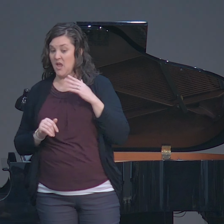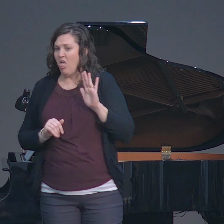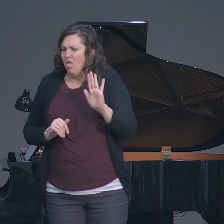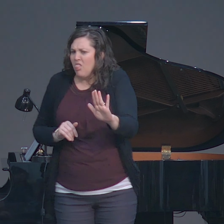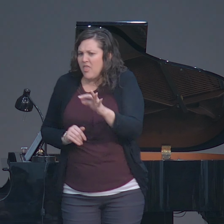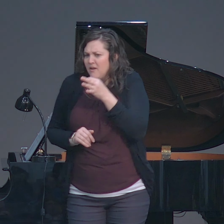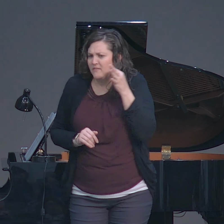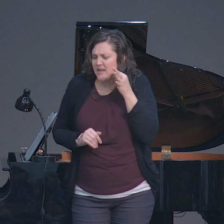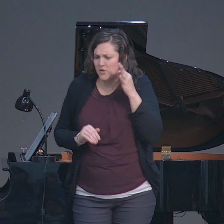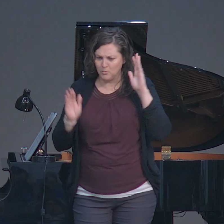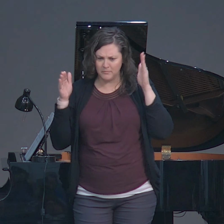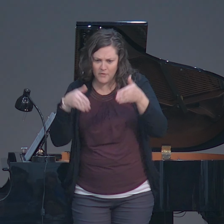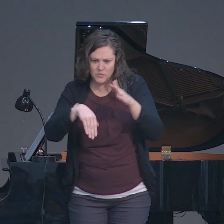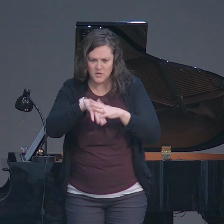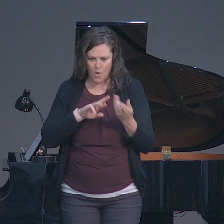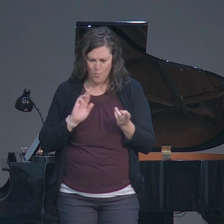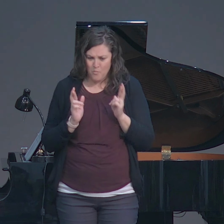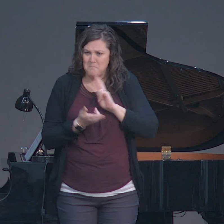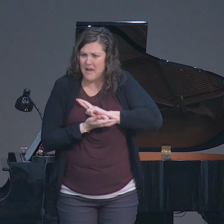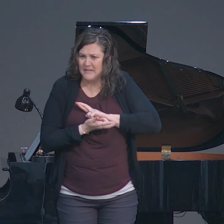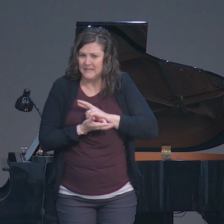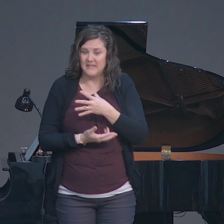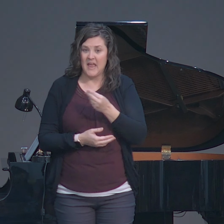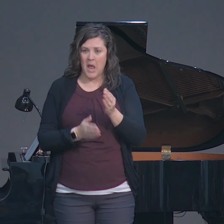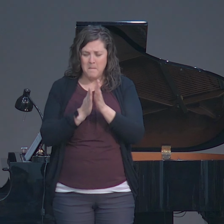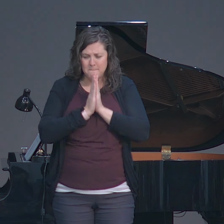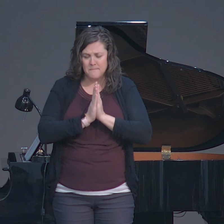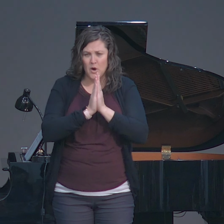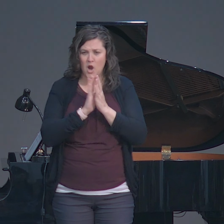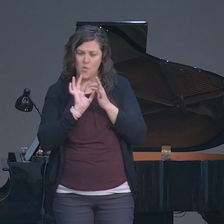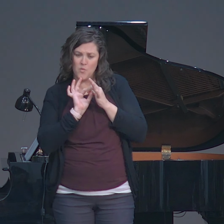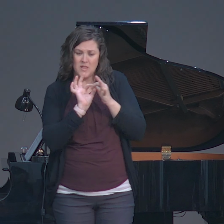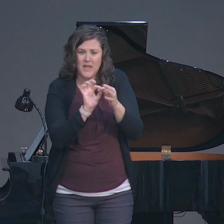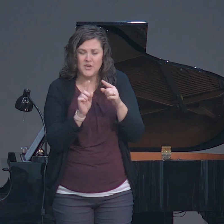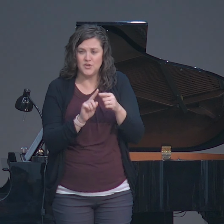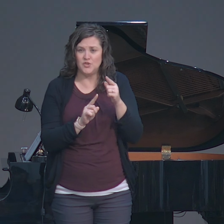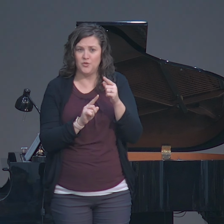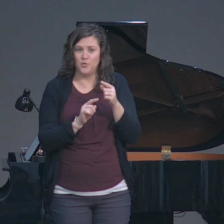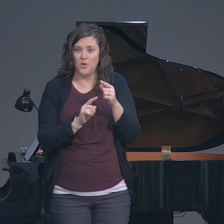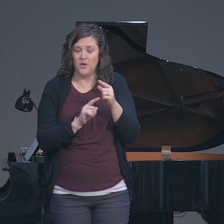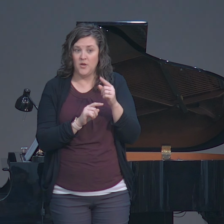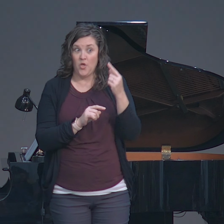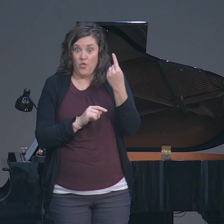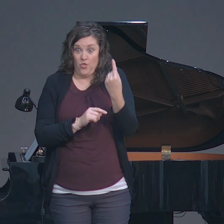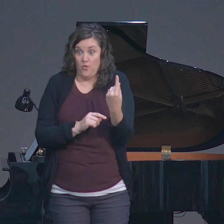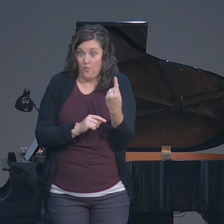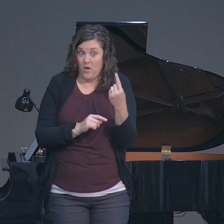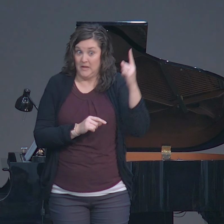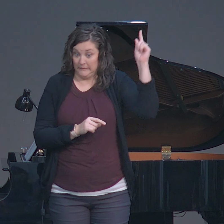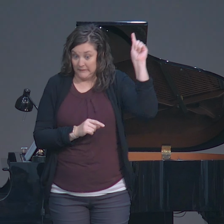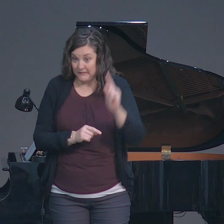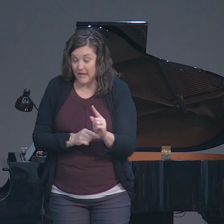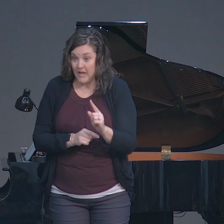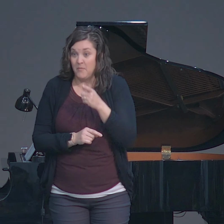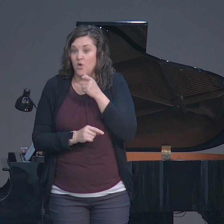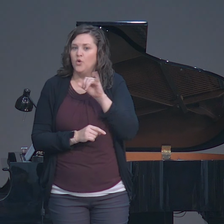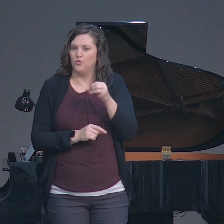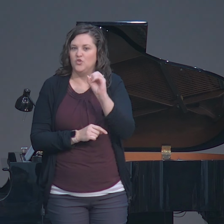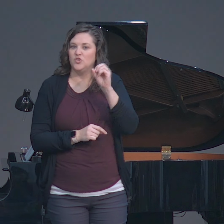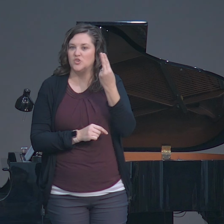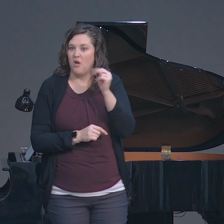on repentance and prayer related to the coming of the one whom John was sent to announce.